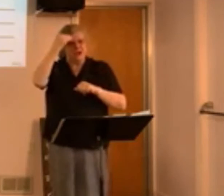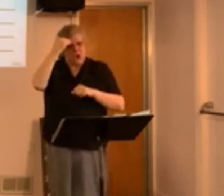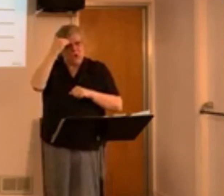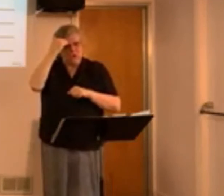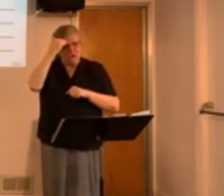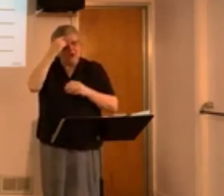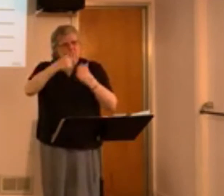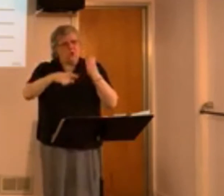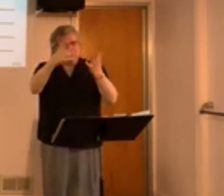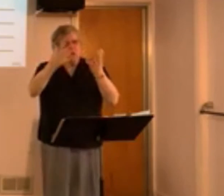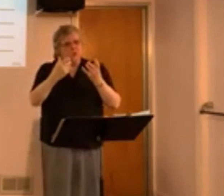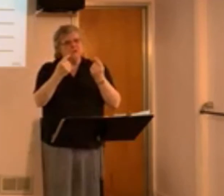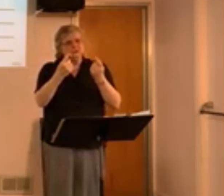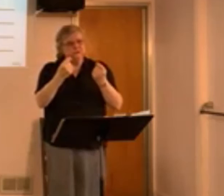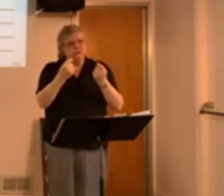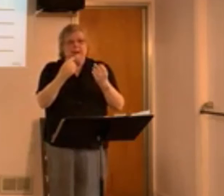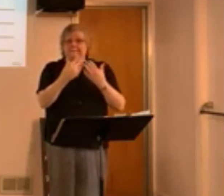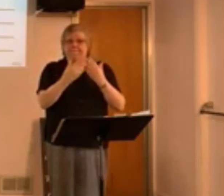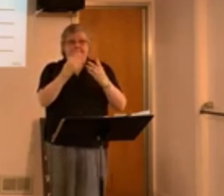a part of this great church,